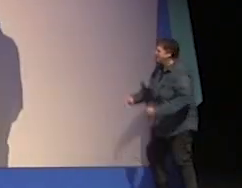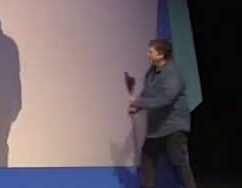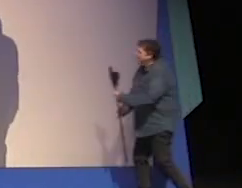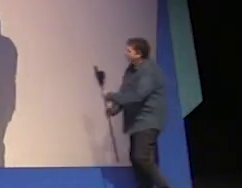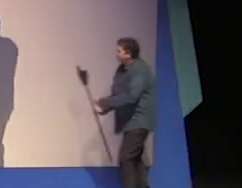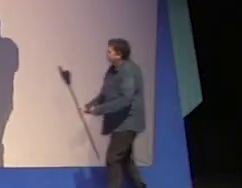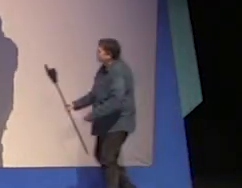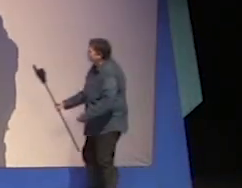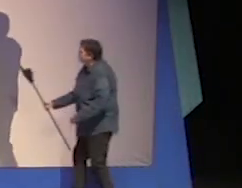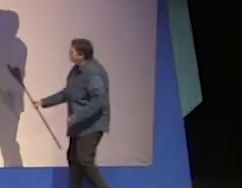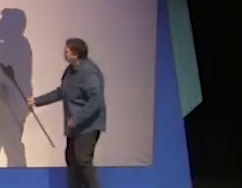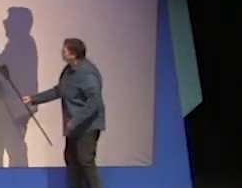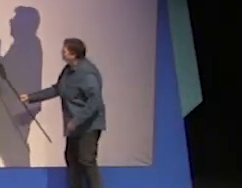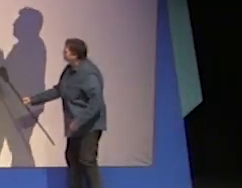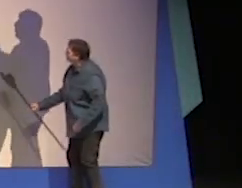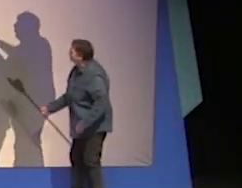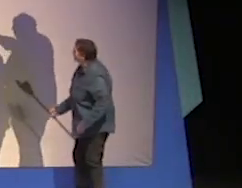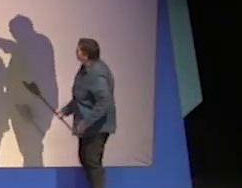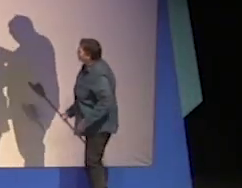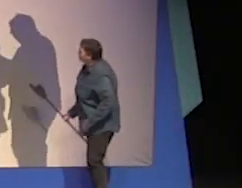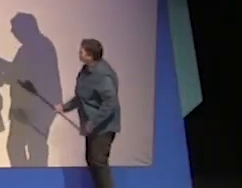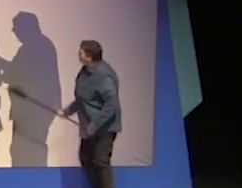See them speaking. Hey, what are you guys talking about?